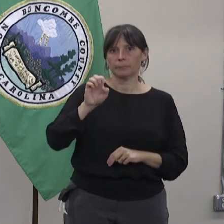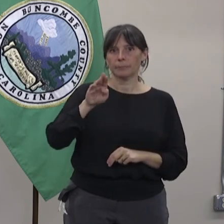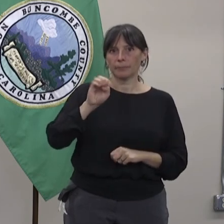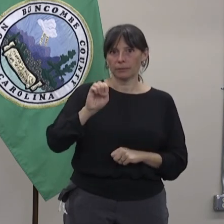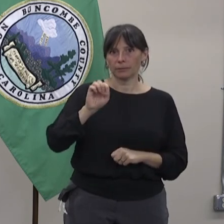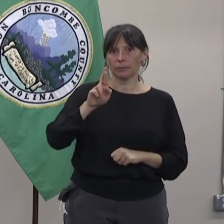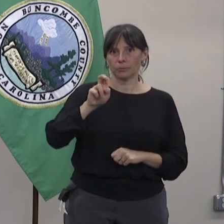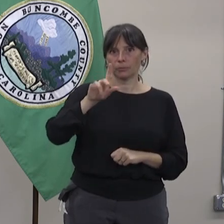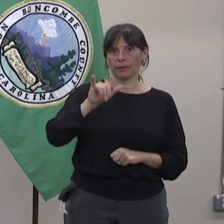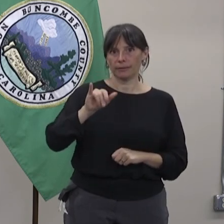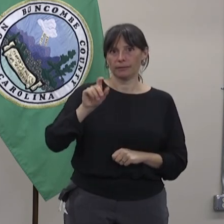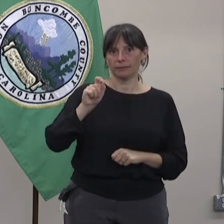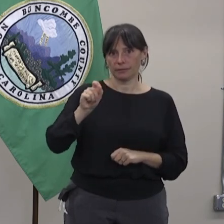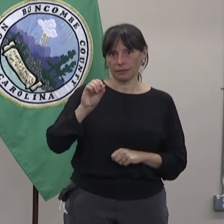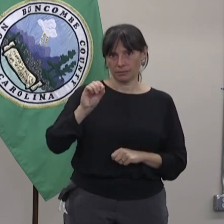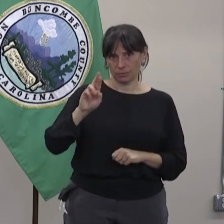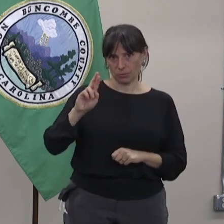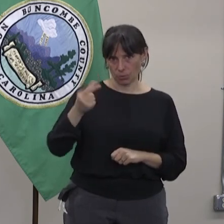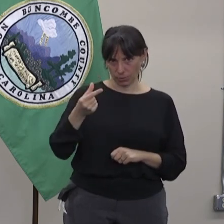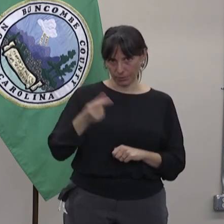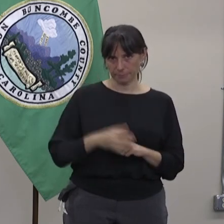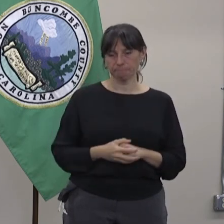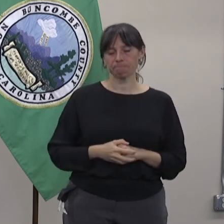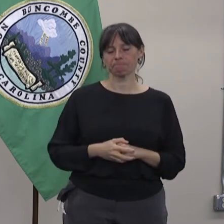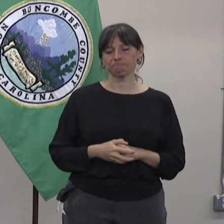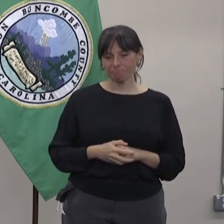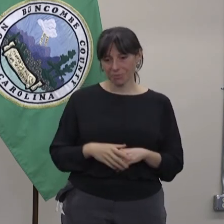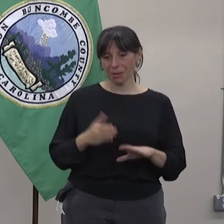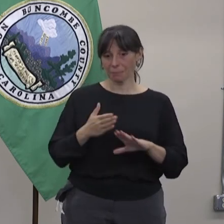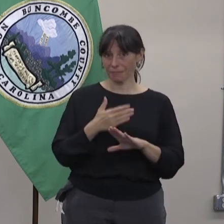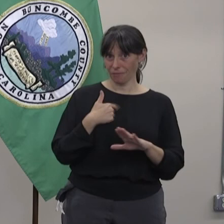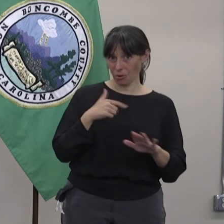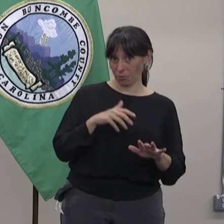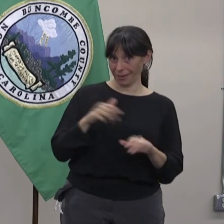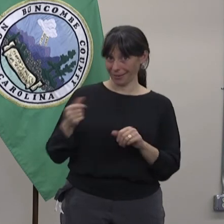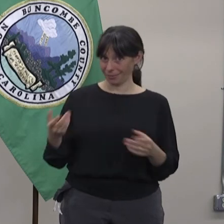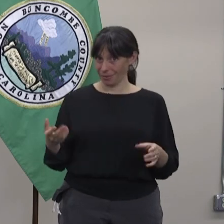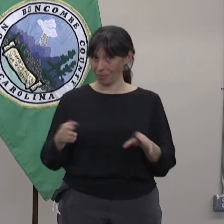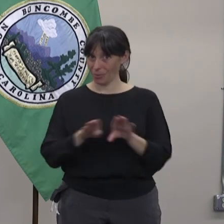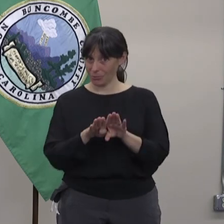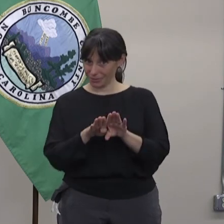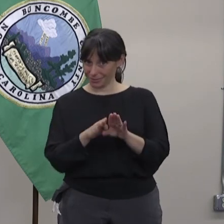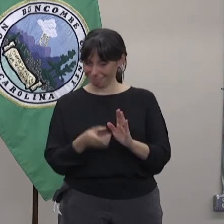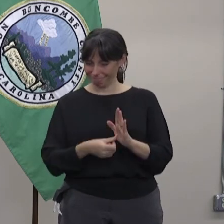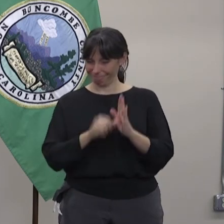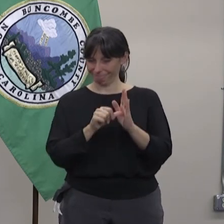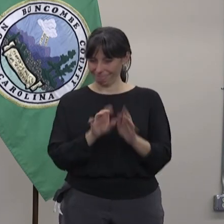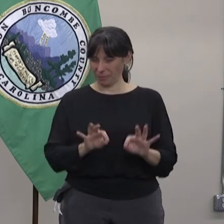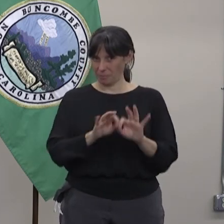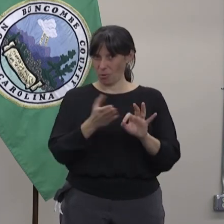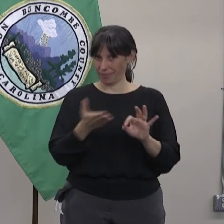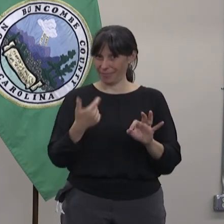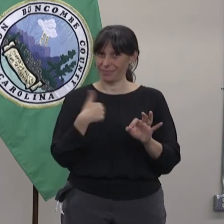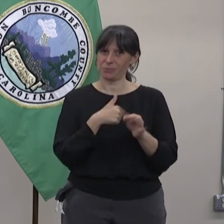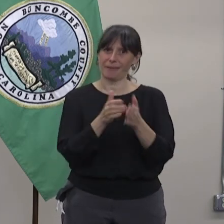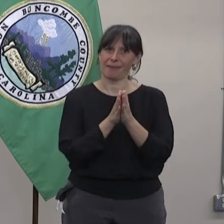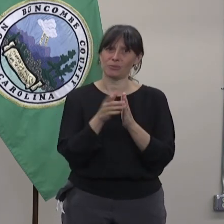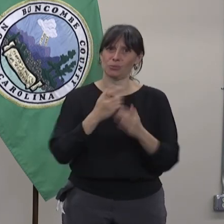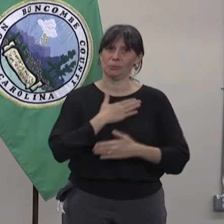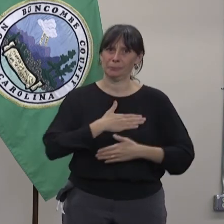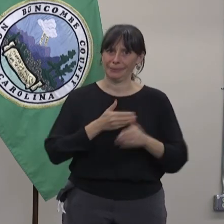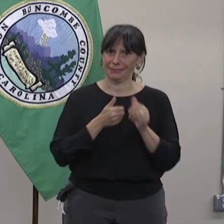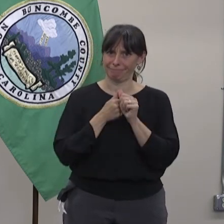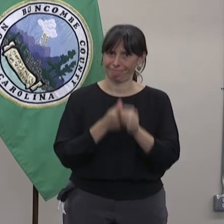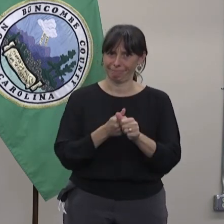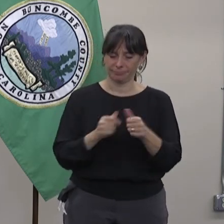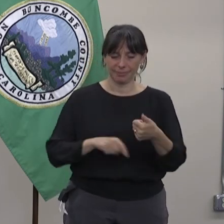buncombeready.org. And so before we part ways, here are some important action steps that we need our community to take. Complete